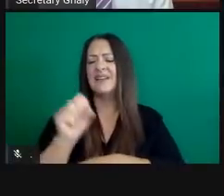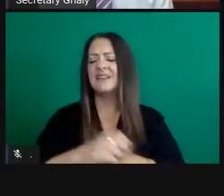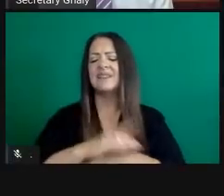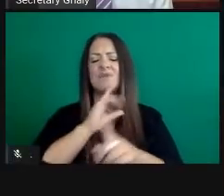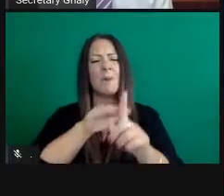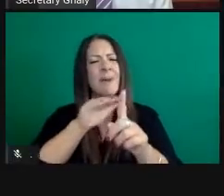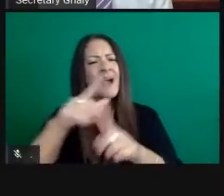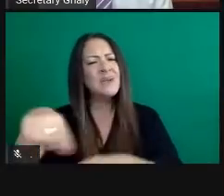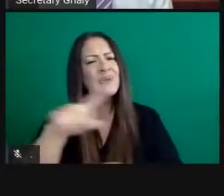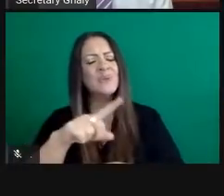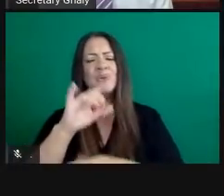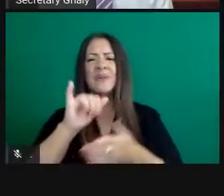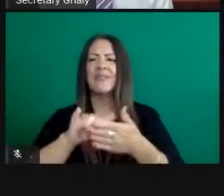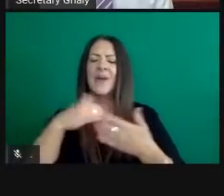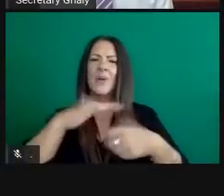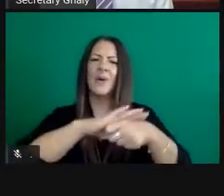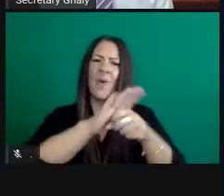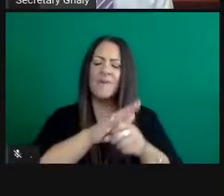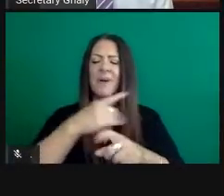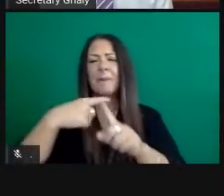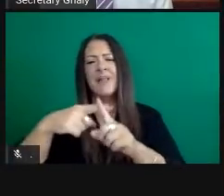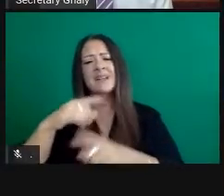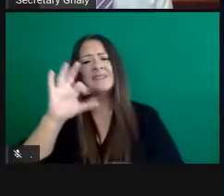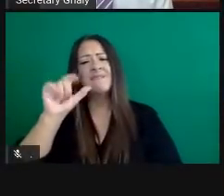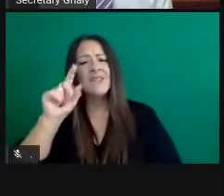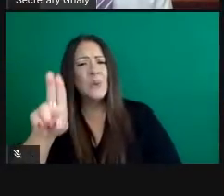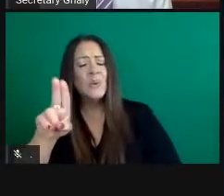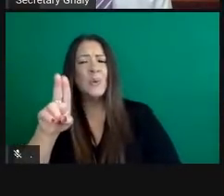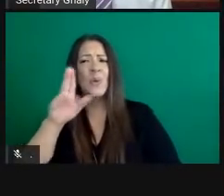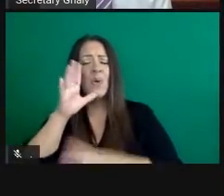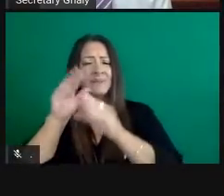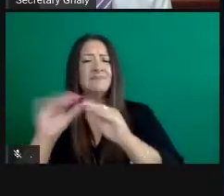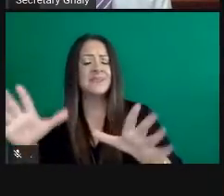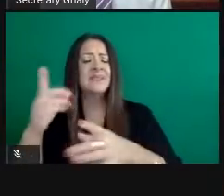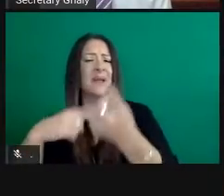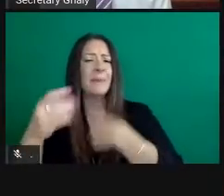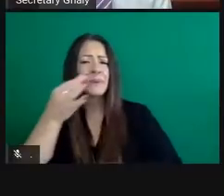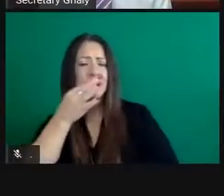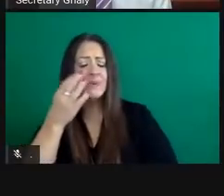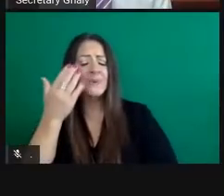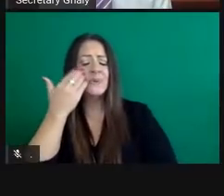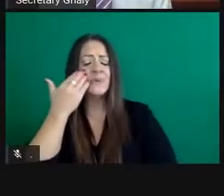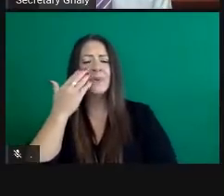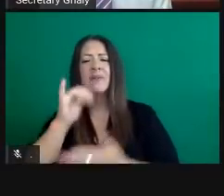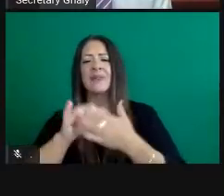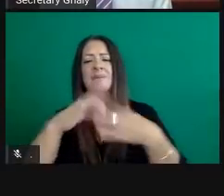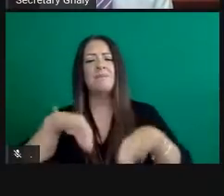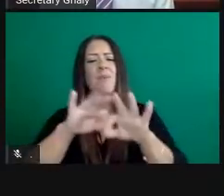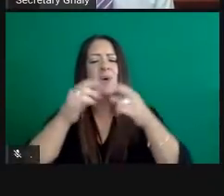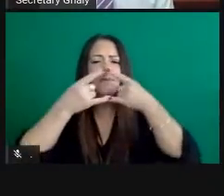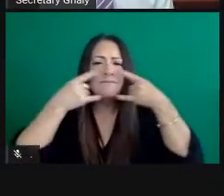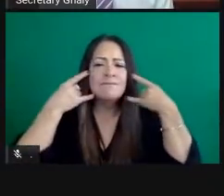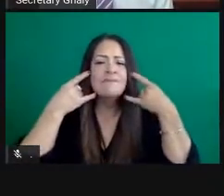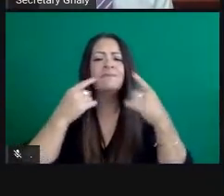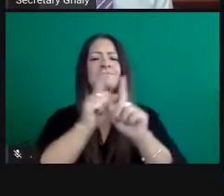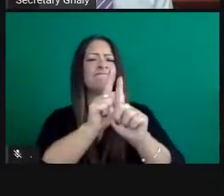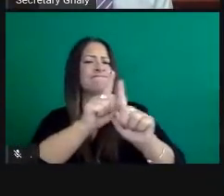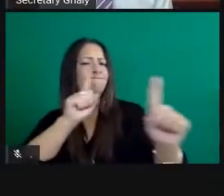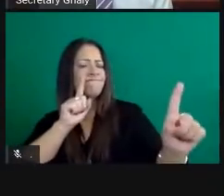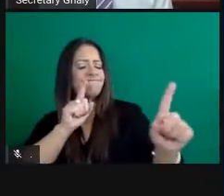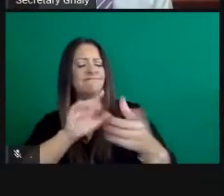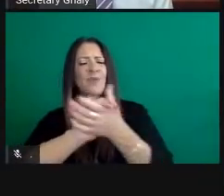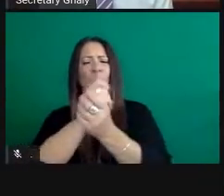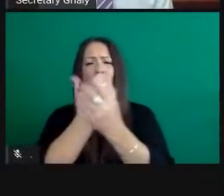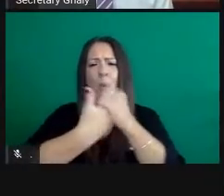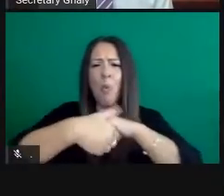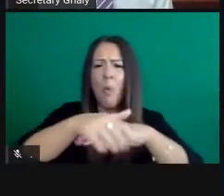that these 5 important things: wearing your mask, maintaining that 6 feet of distance as much as you can, washing your